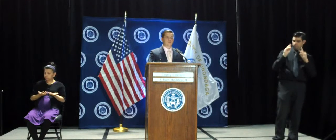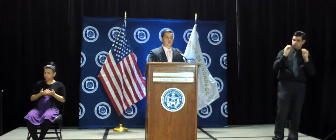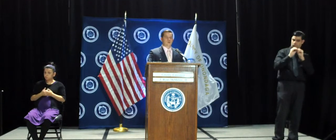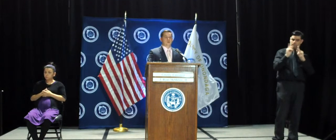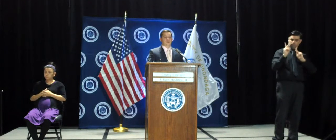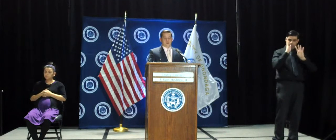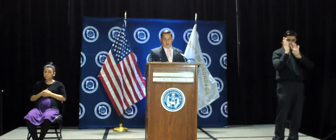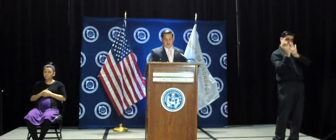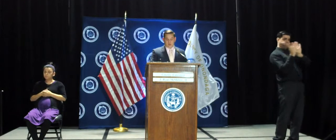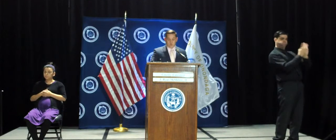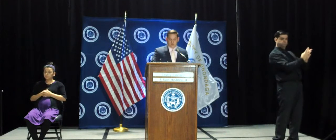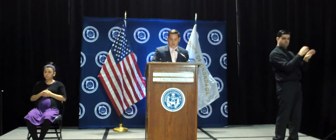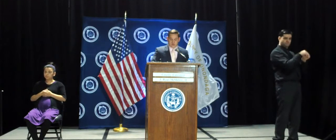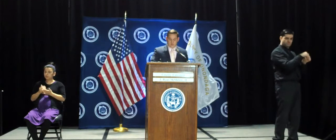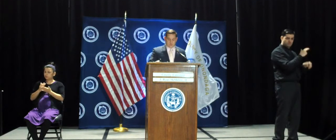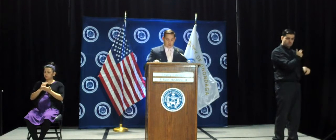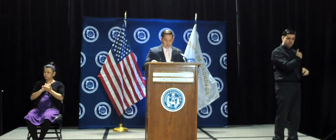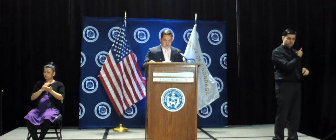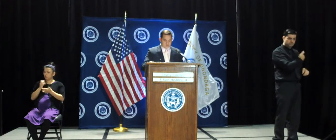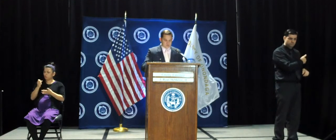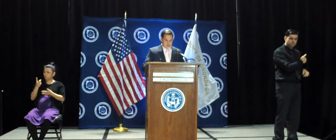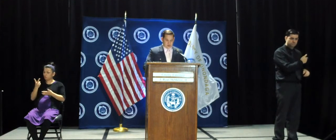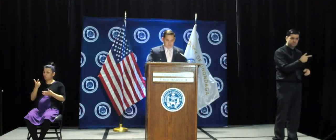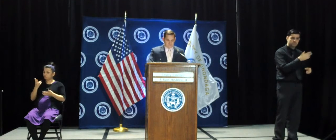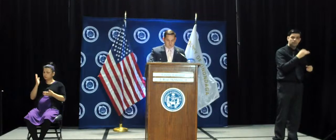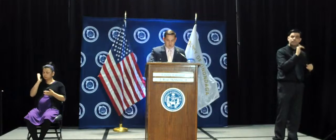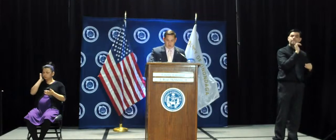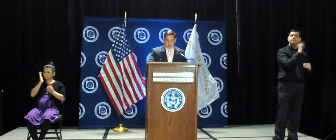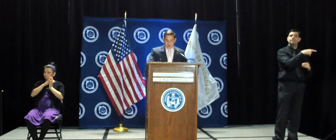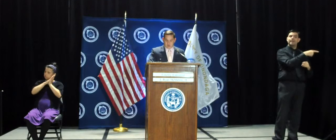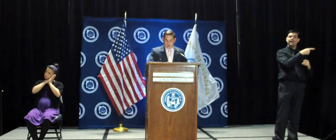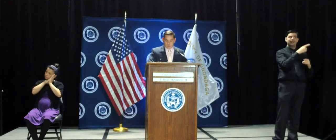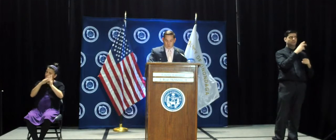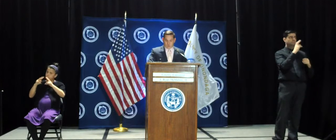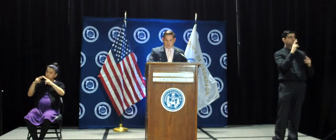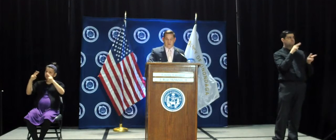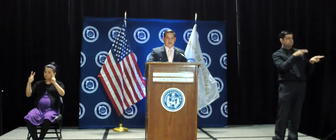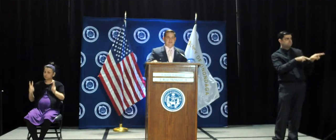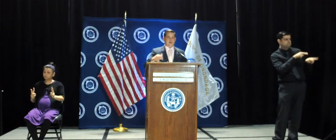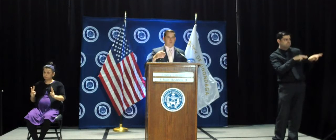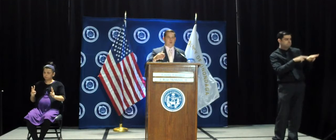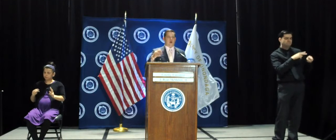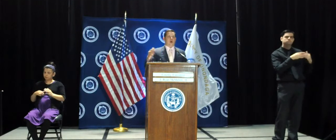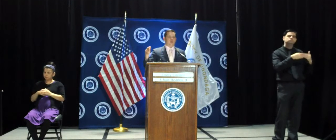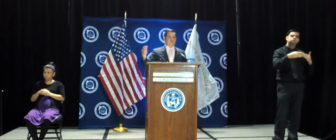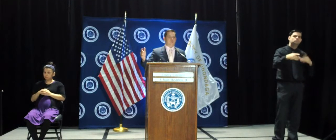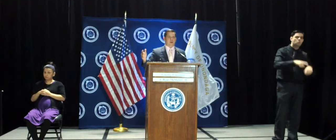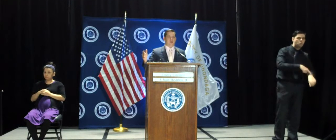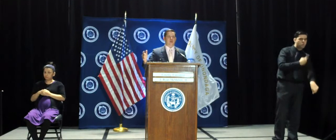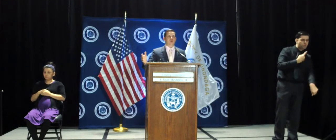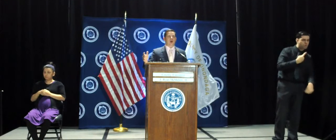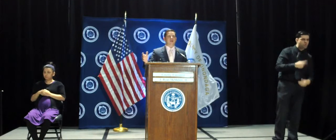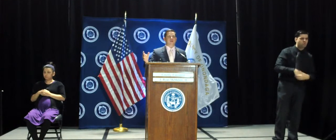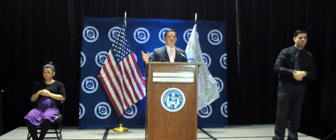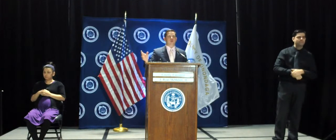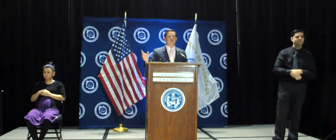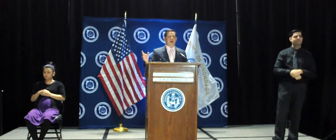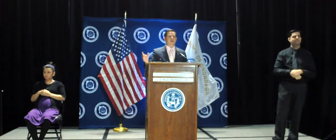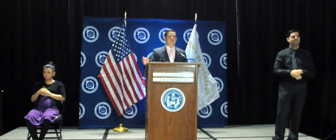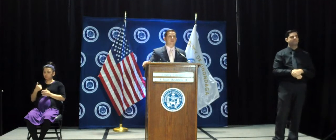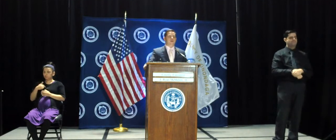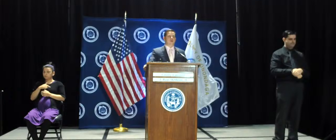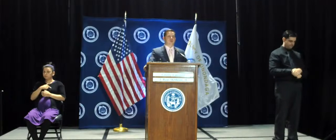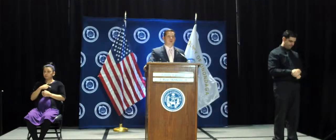is going to go? Yeah, so great questions. The fact that we are preparing new